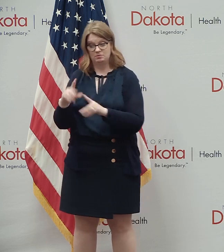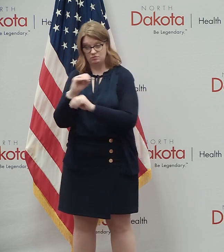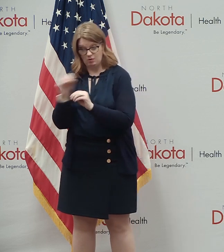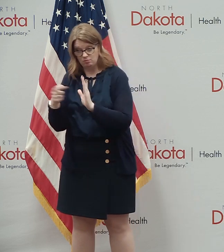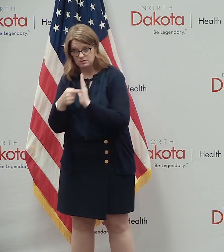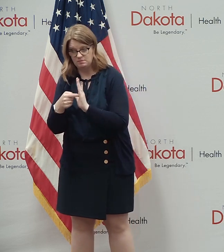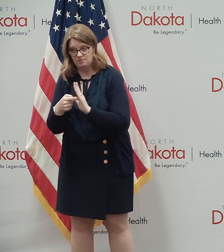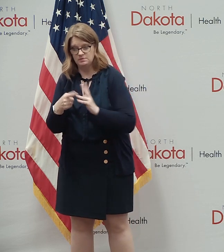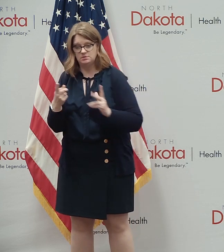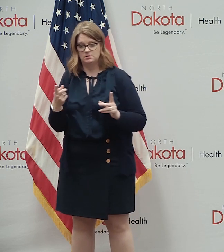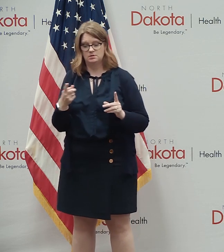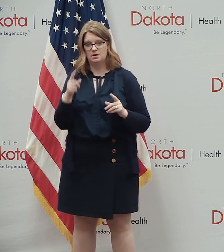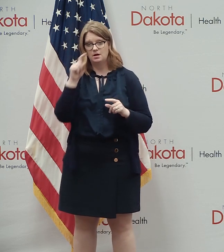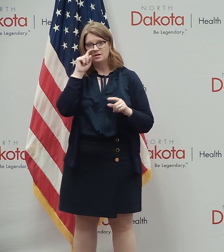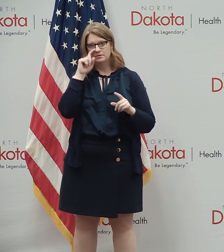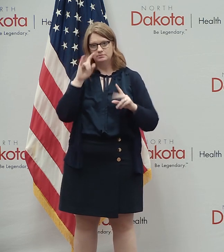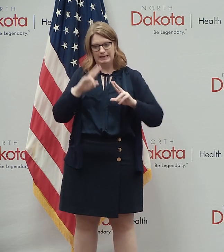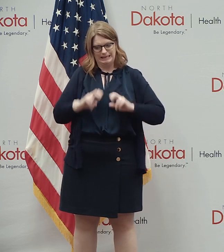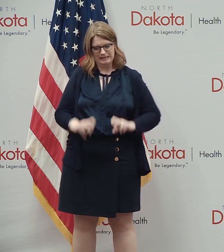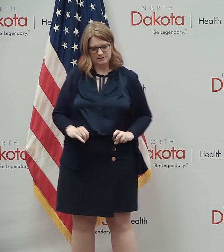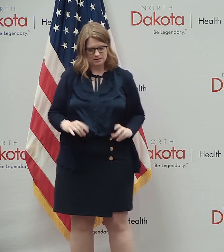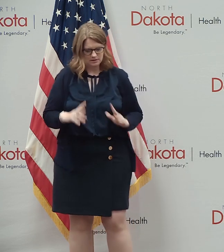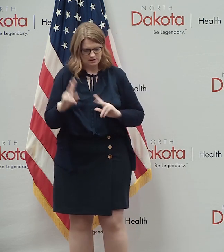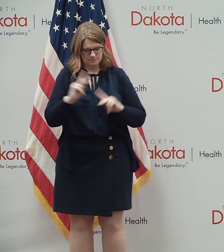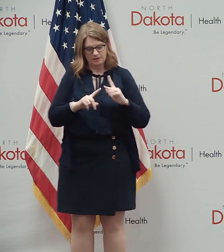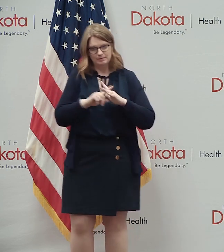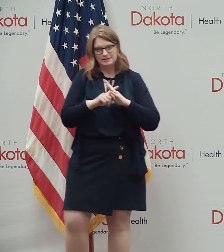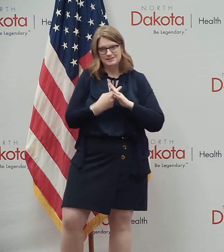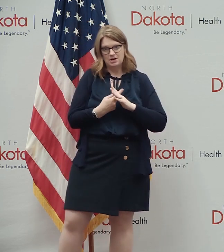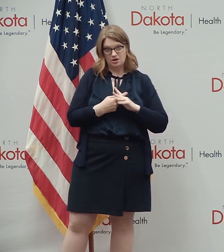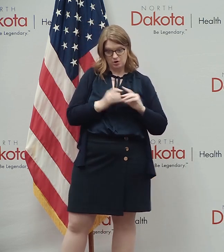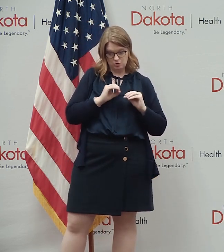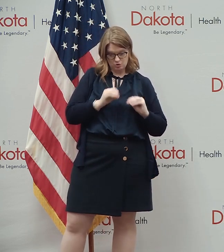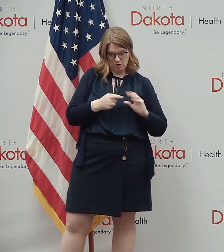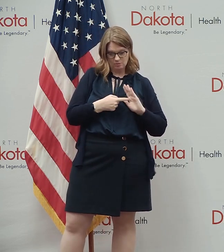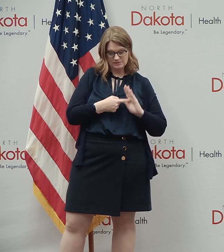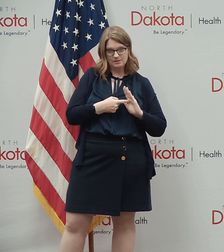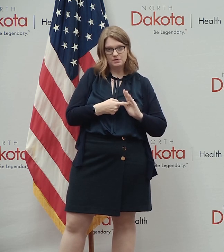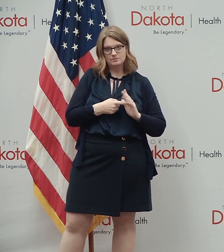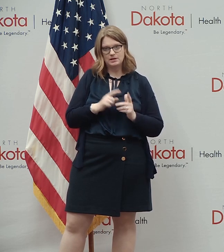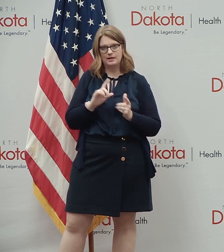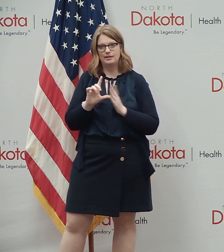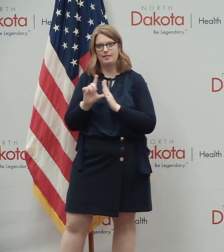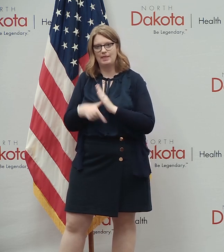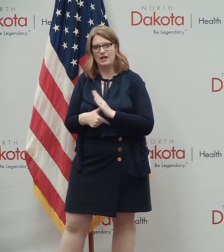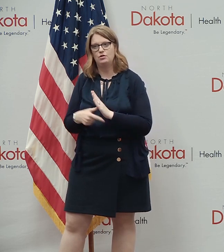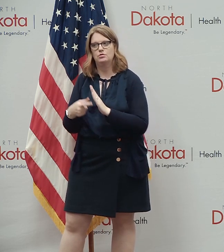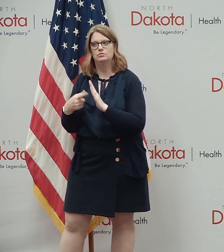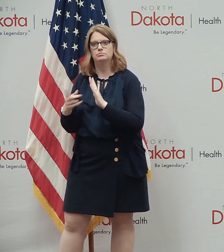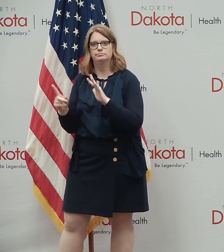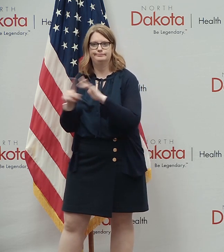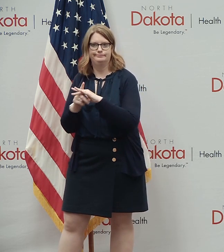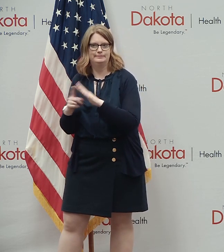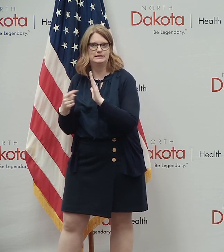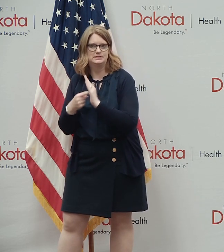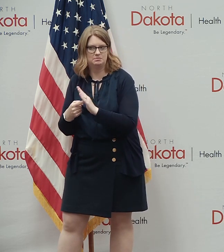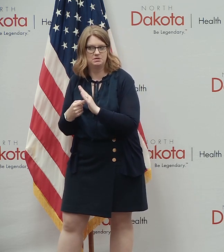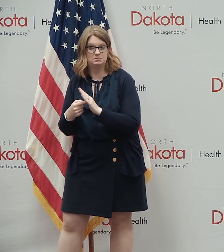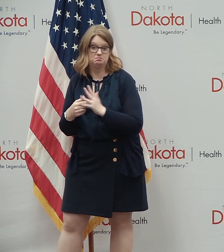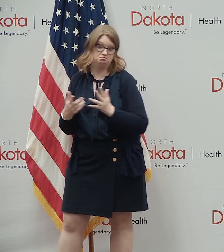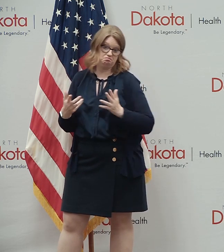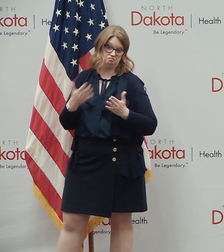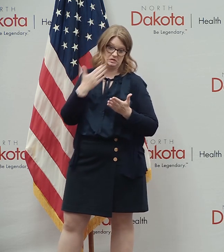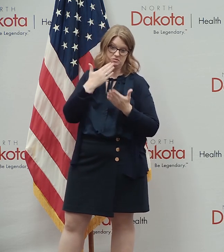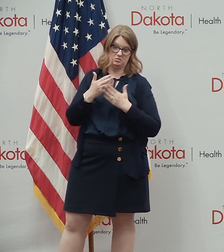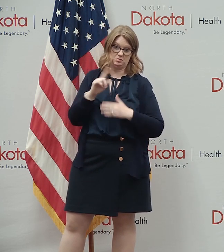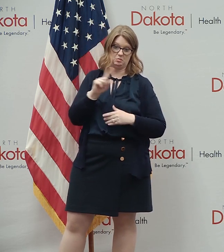seen an analysis of people who started out asymptomatic who became symptomatic, but that's a good question to ask. Thanks